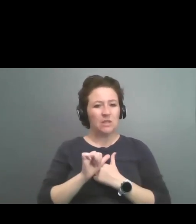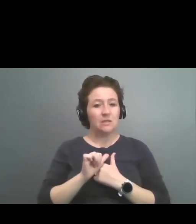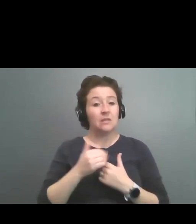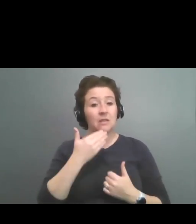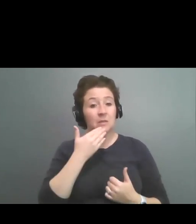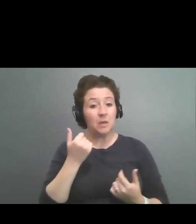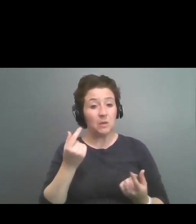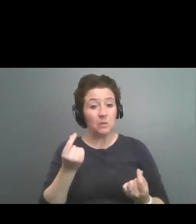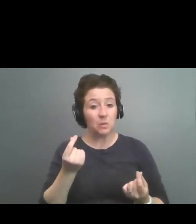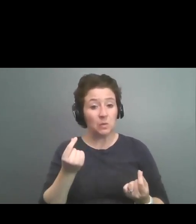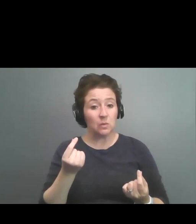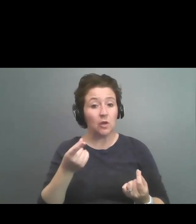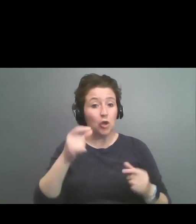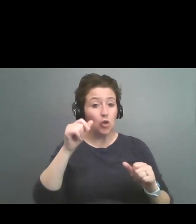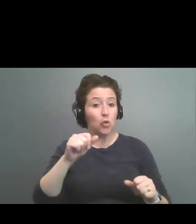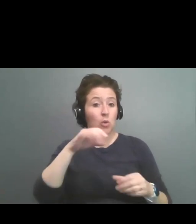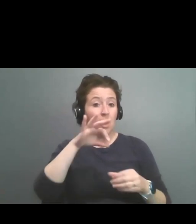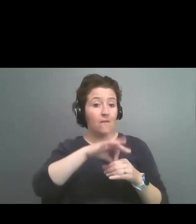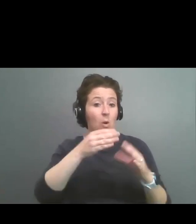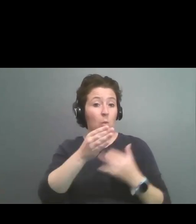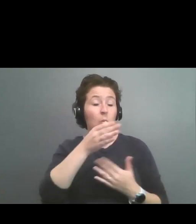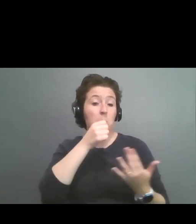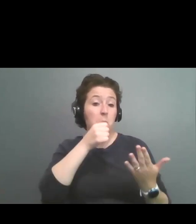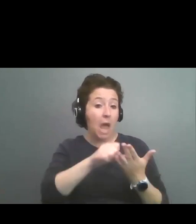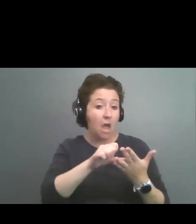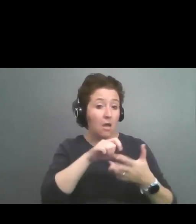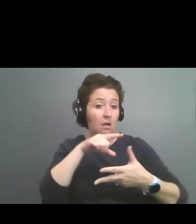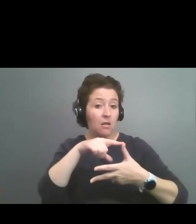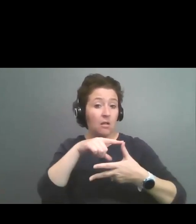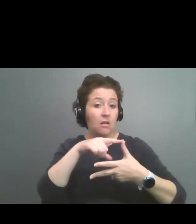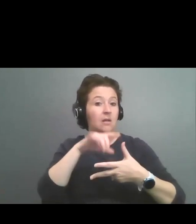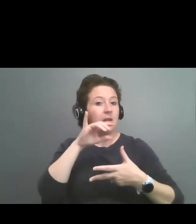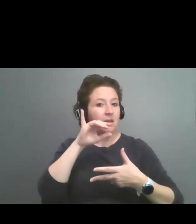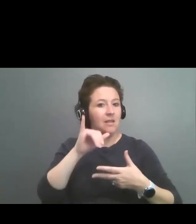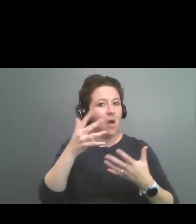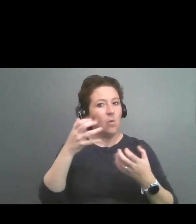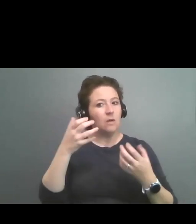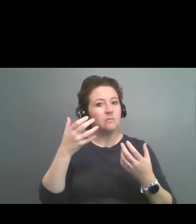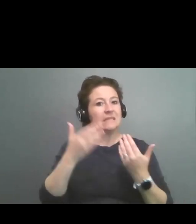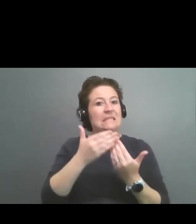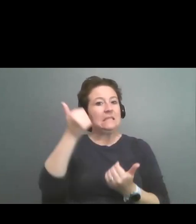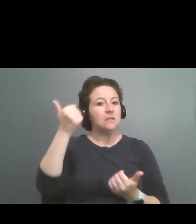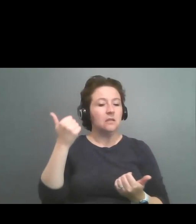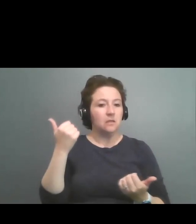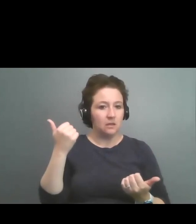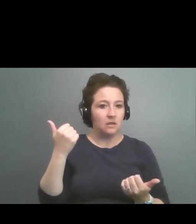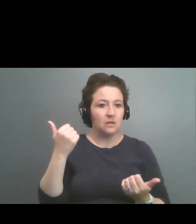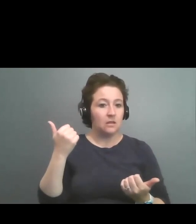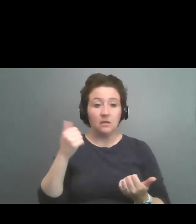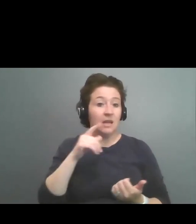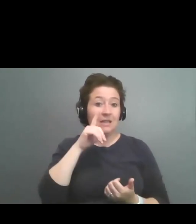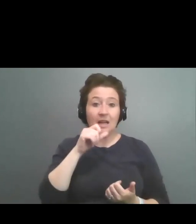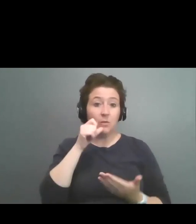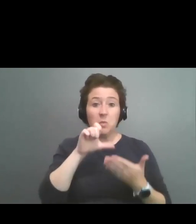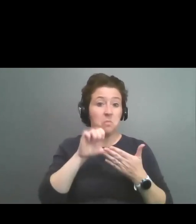advise them to vote by mail, which we've tried to make even easier. They don't even have to mail